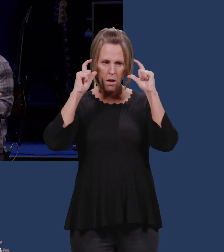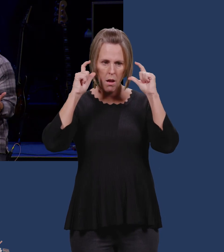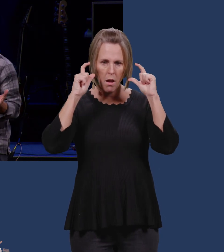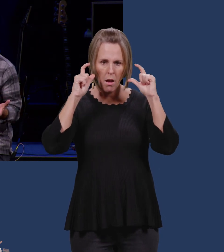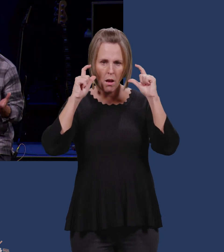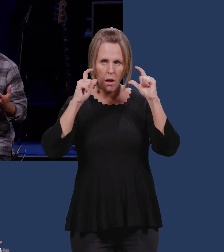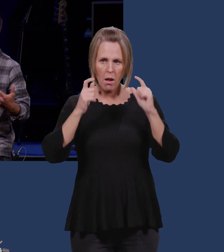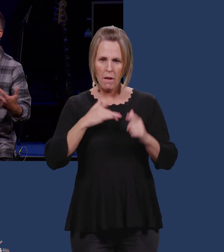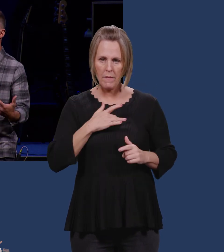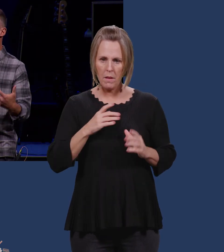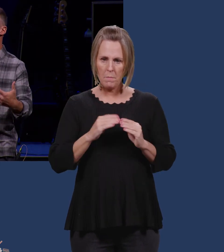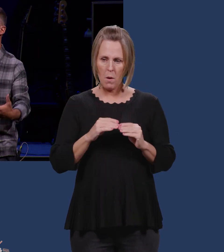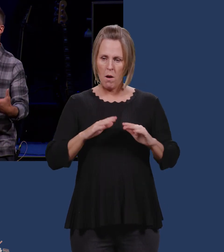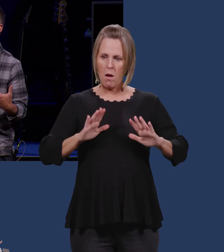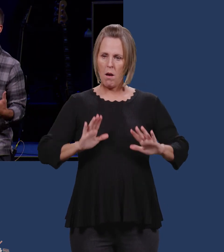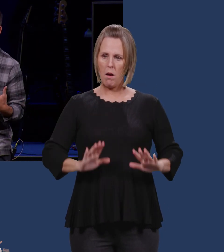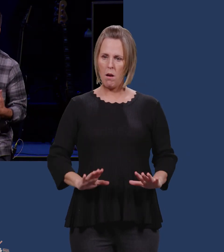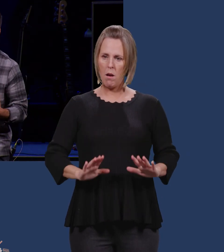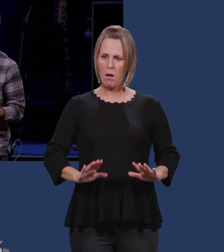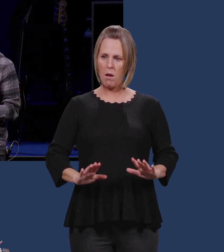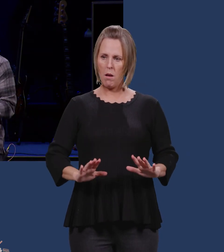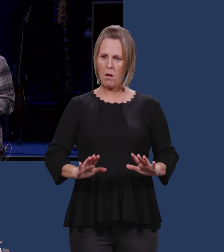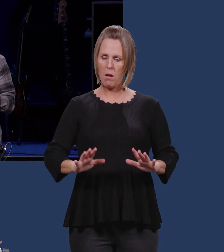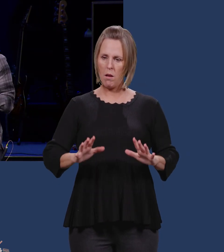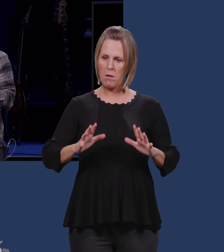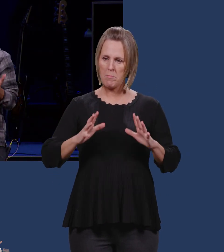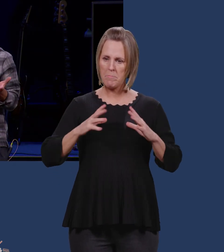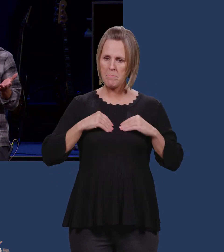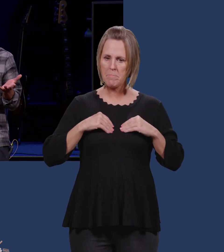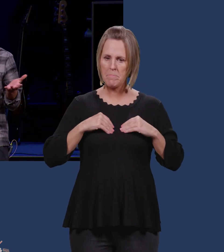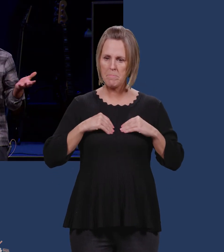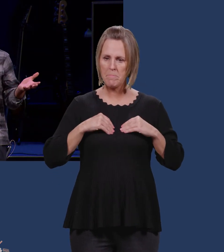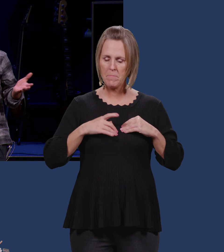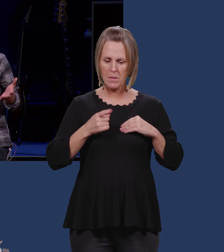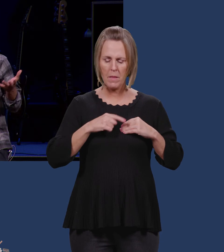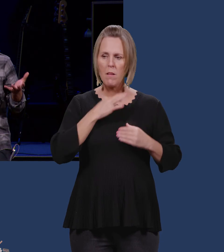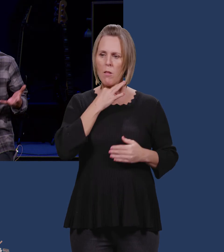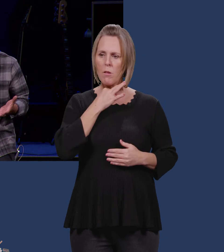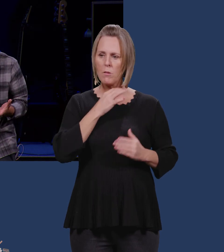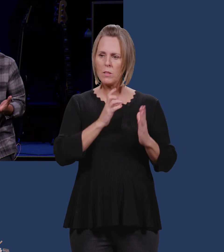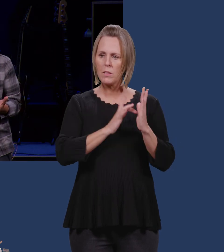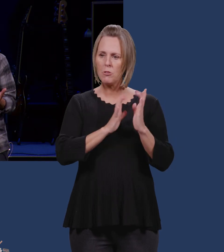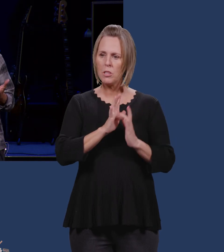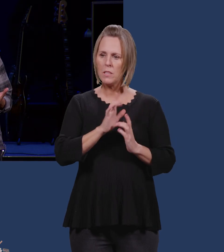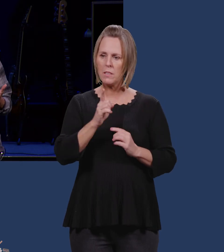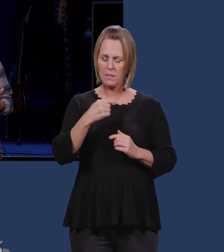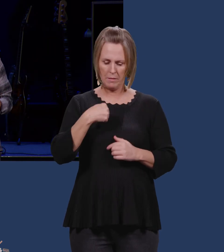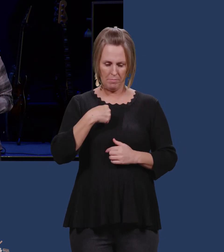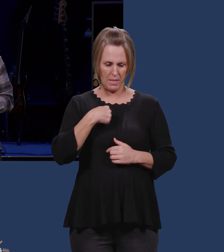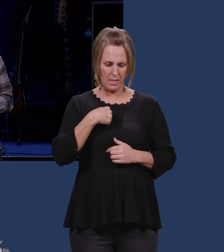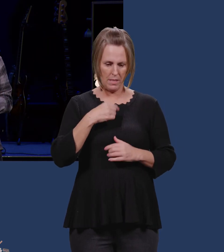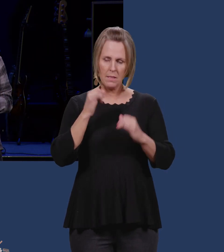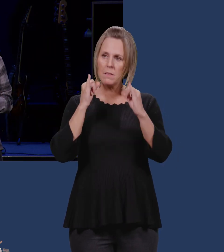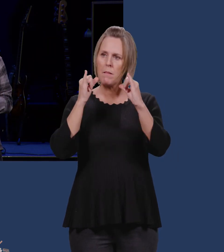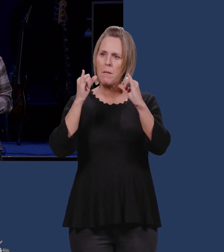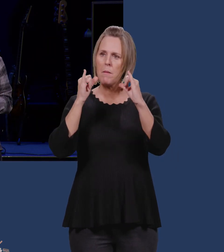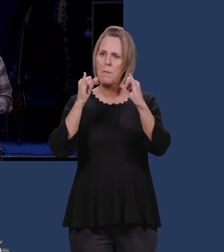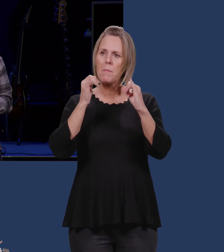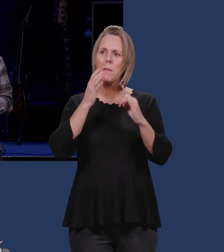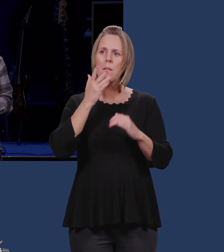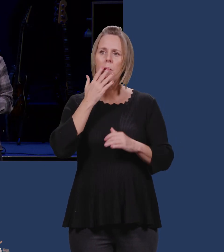that whole week of wanting to know who Jesus was when they realized that they had something in common with